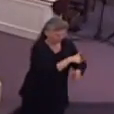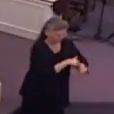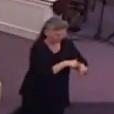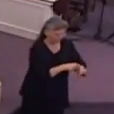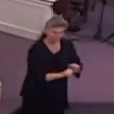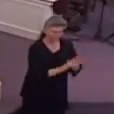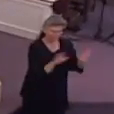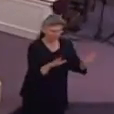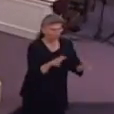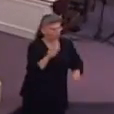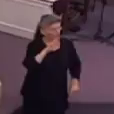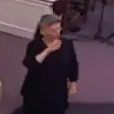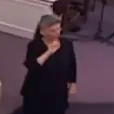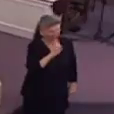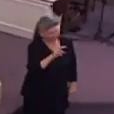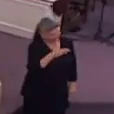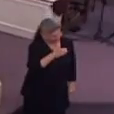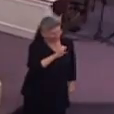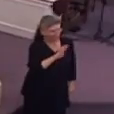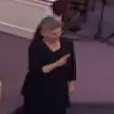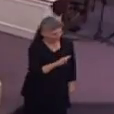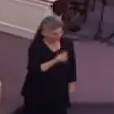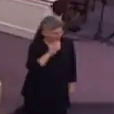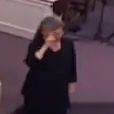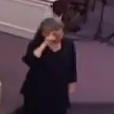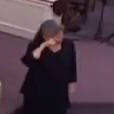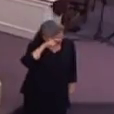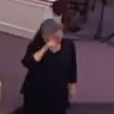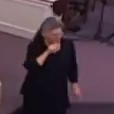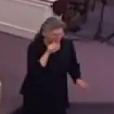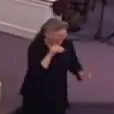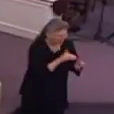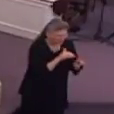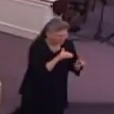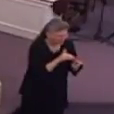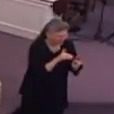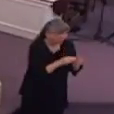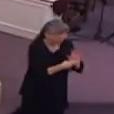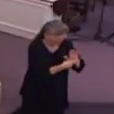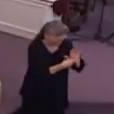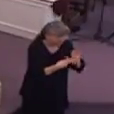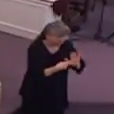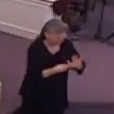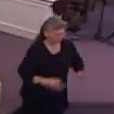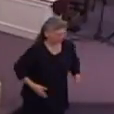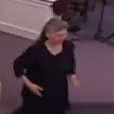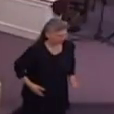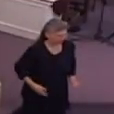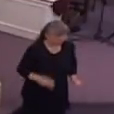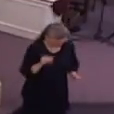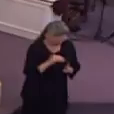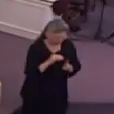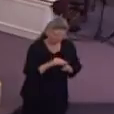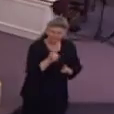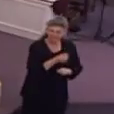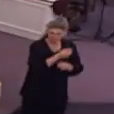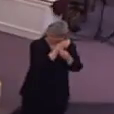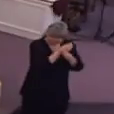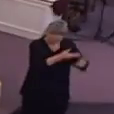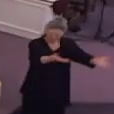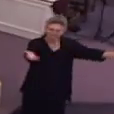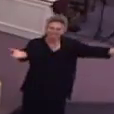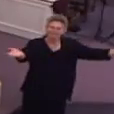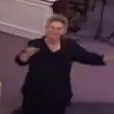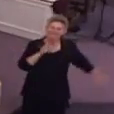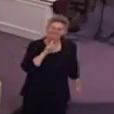Rahab the harlot. Amen. It wasn't just reminding her of her past, but it was reminding everyone of the fact